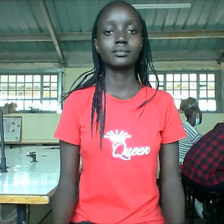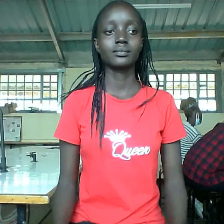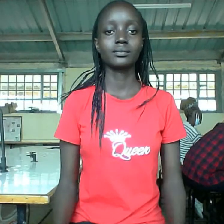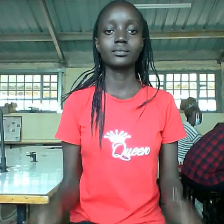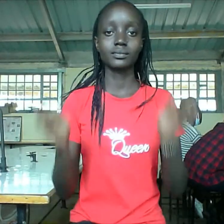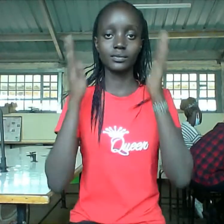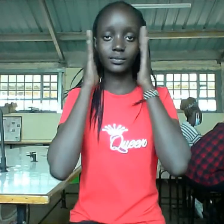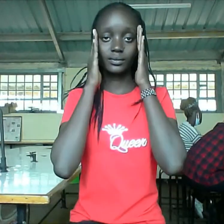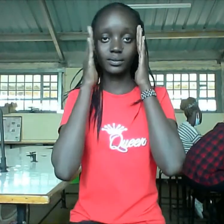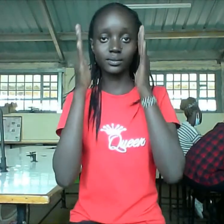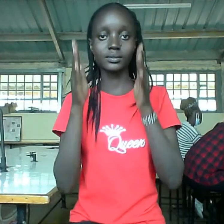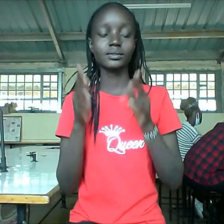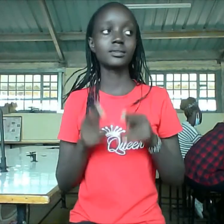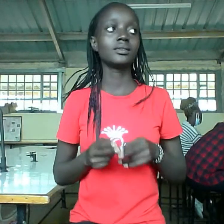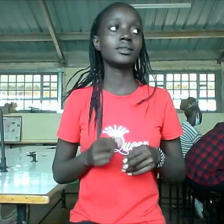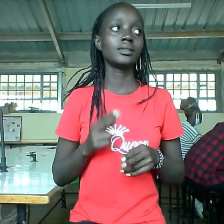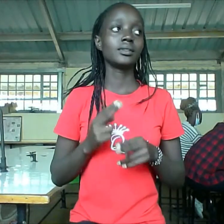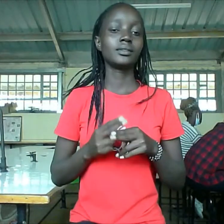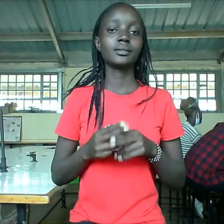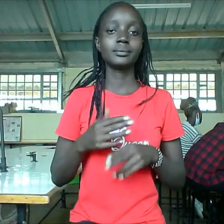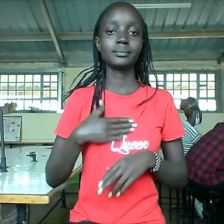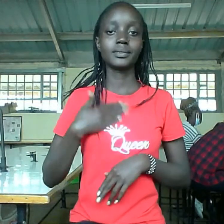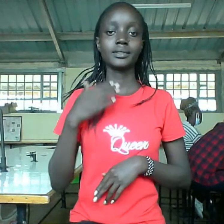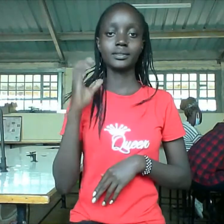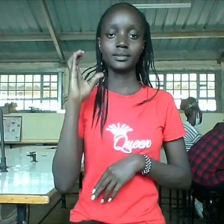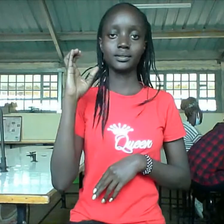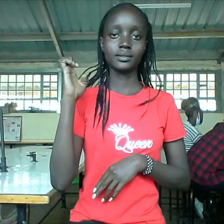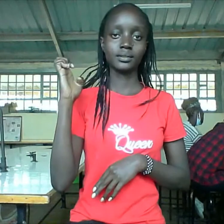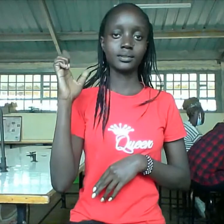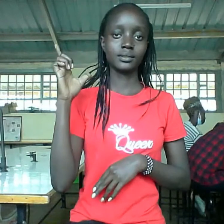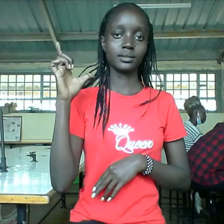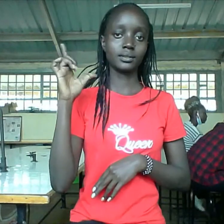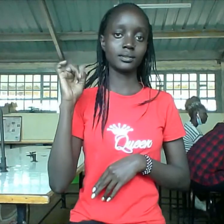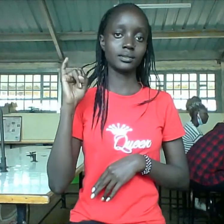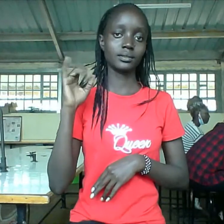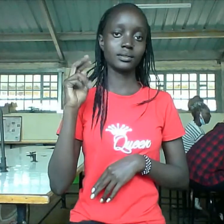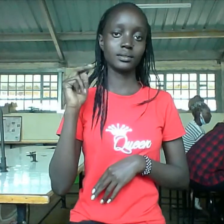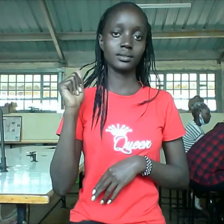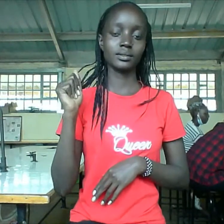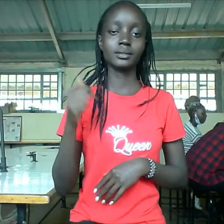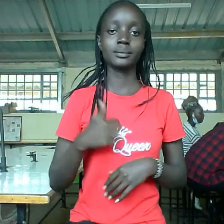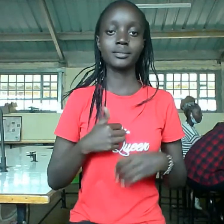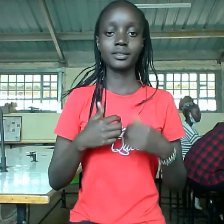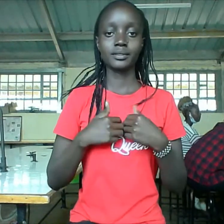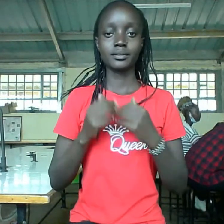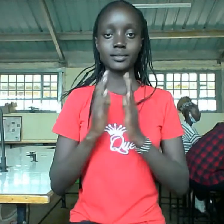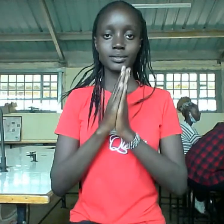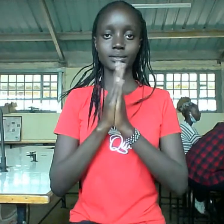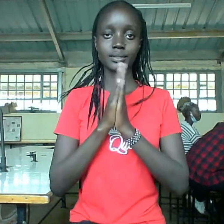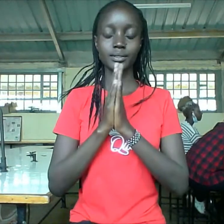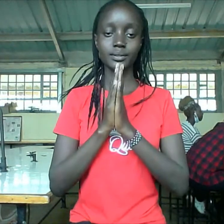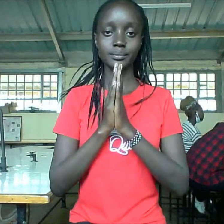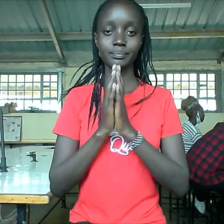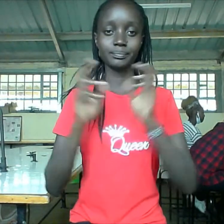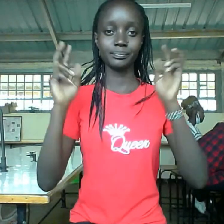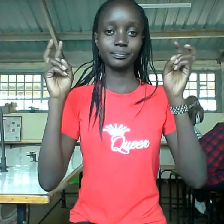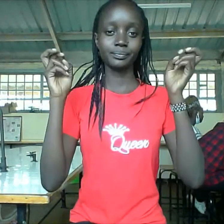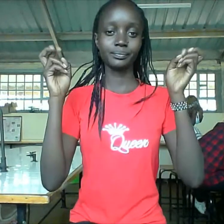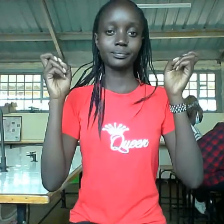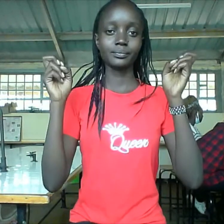Hello, my name is Selena. I have a story, topic, the